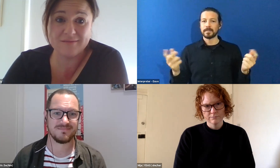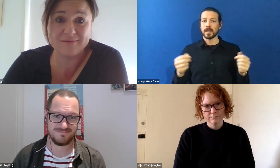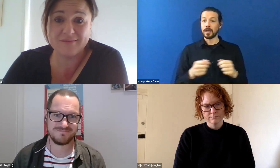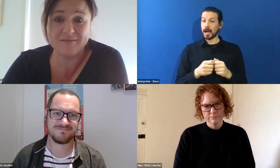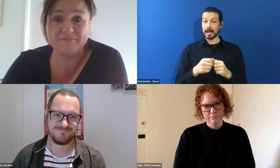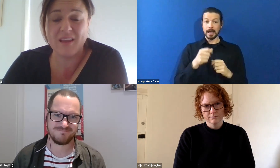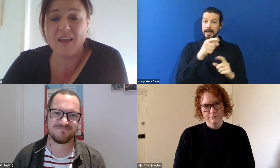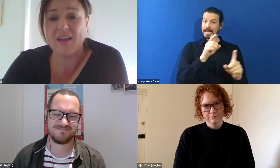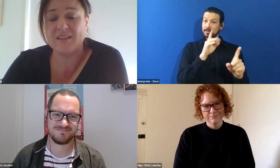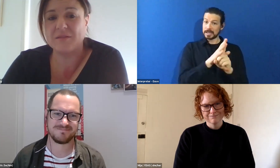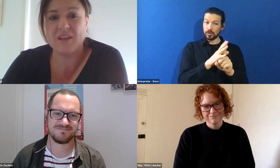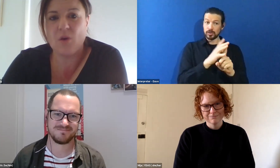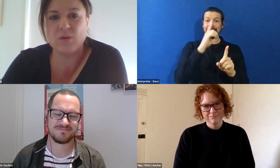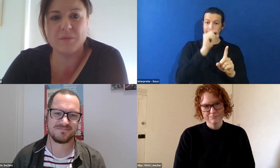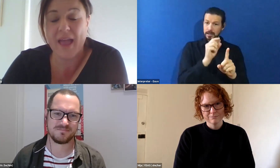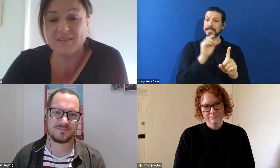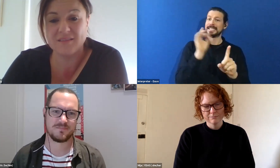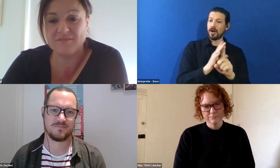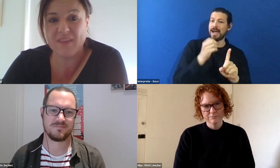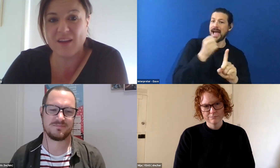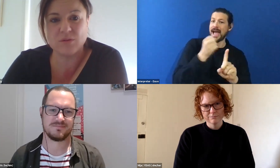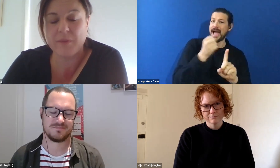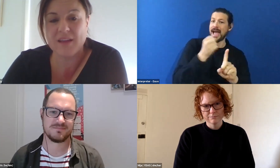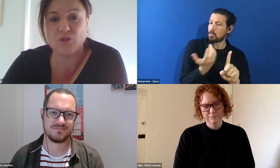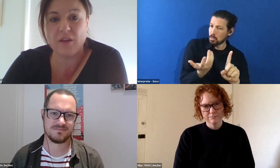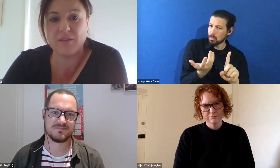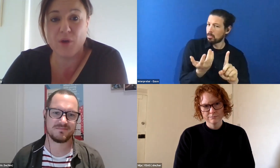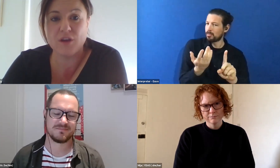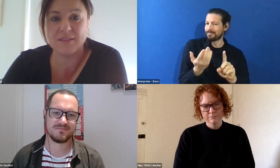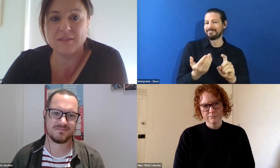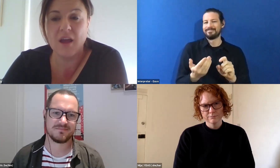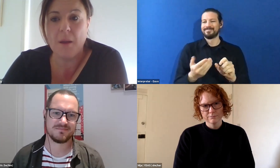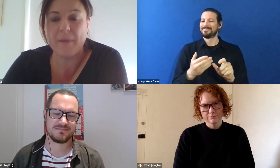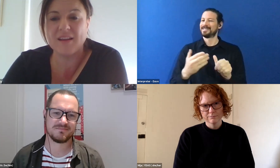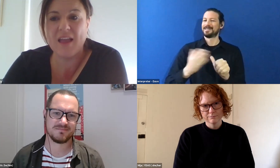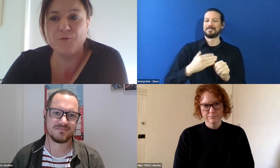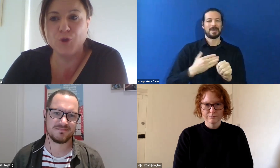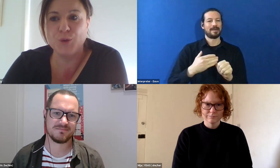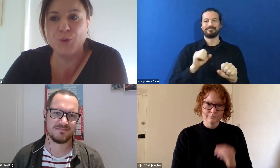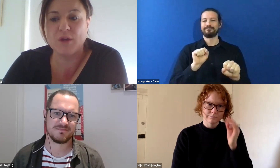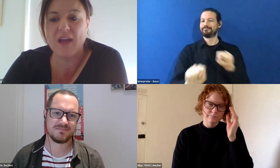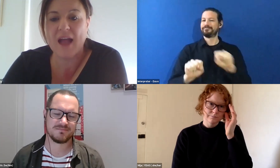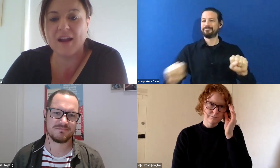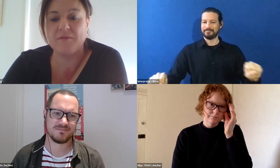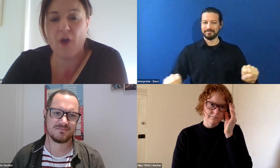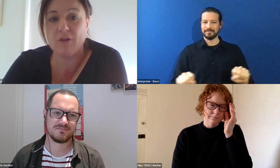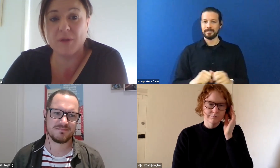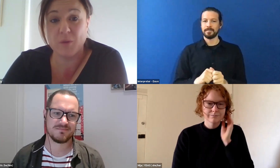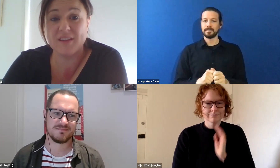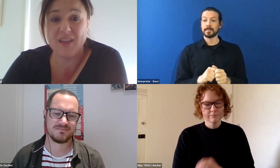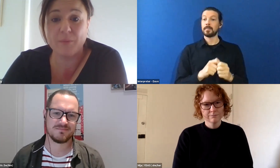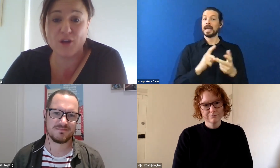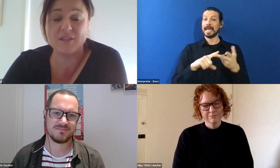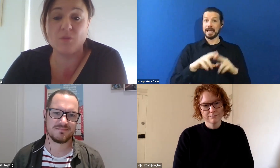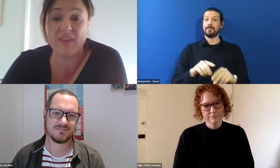self-advocate. It all depends. It all depends on the person. But if you create an environment